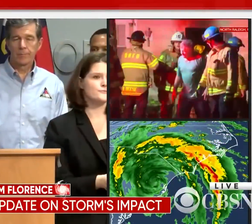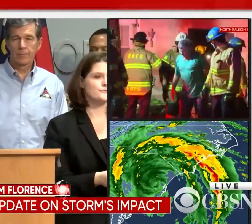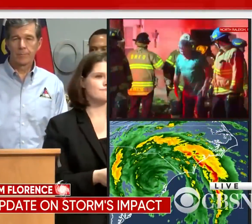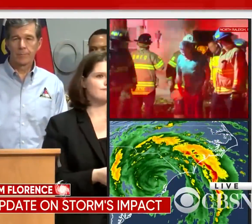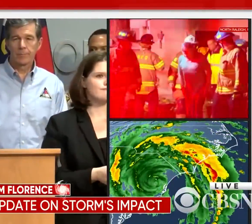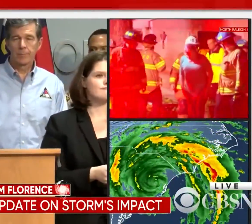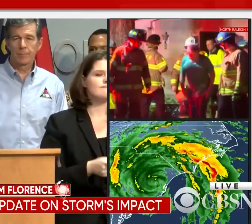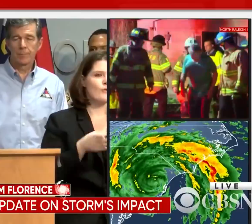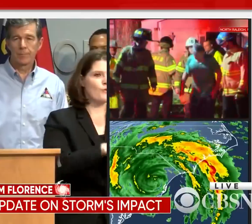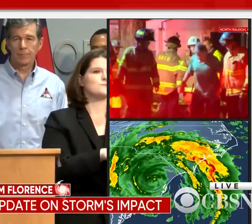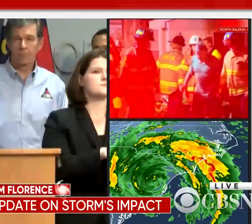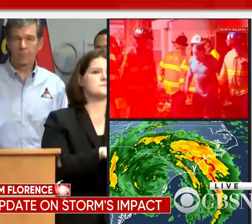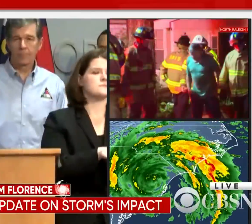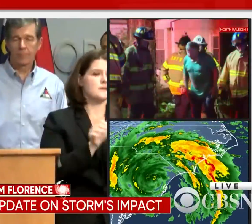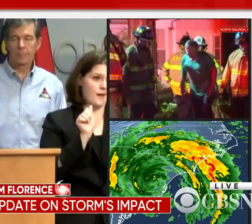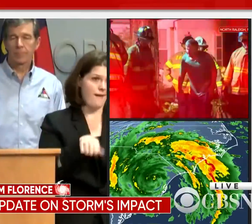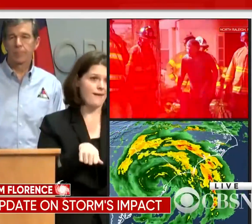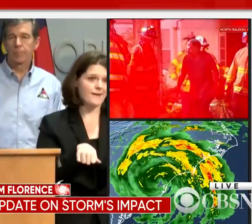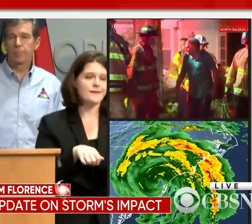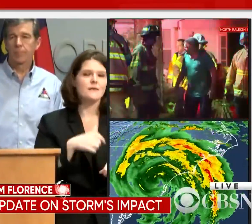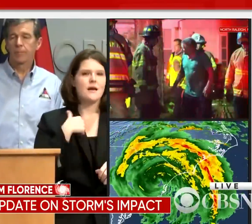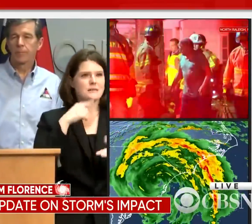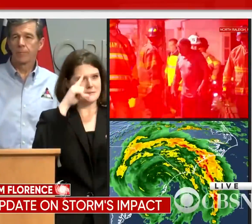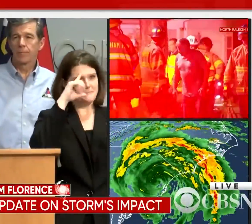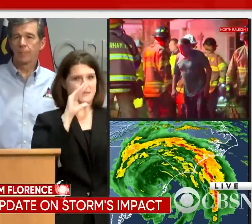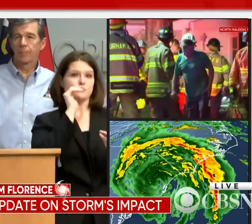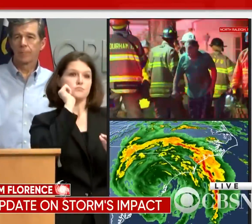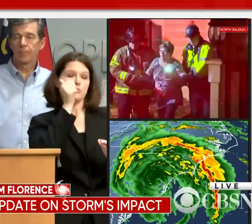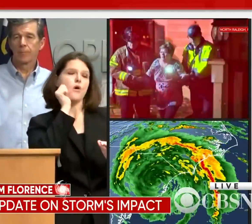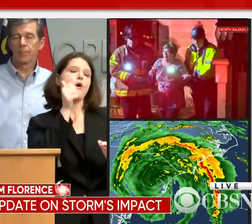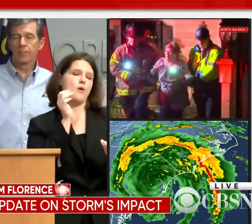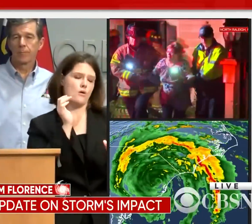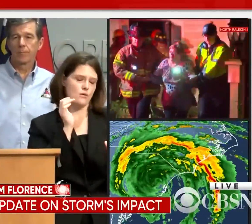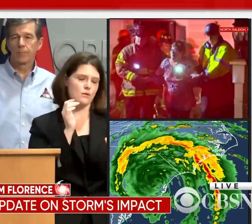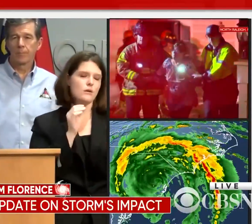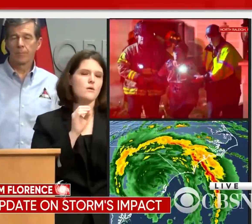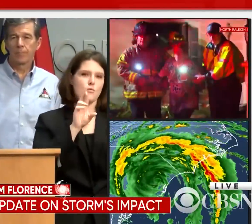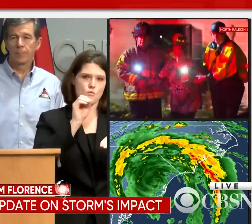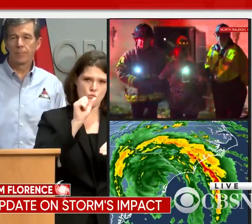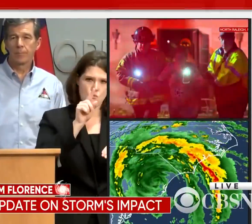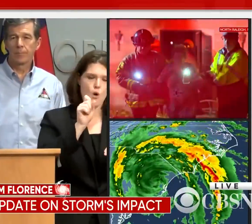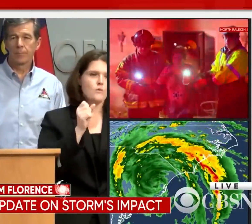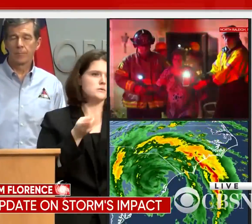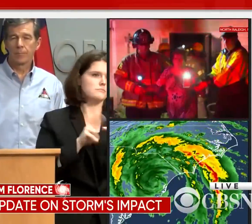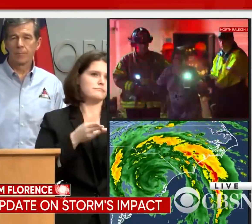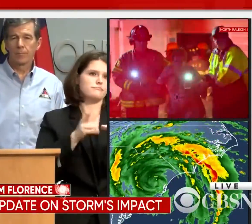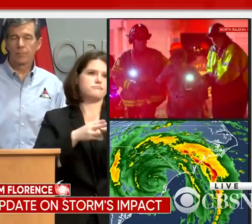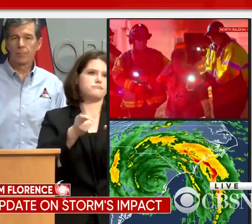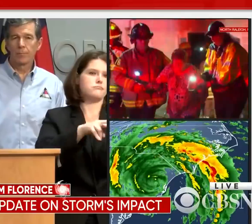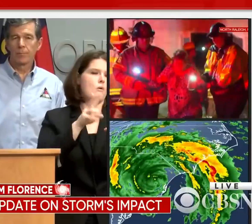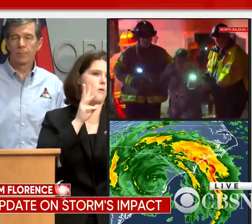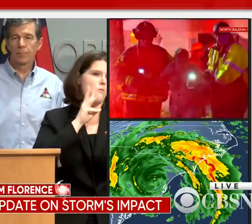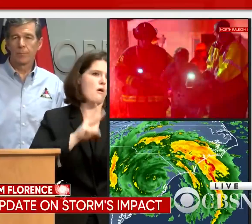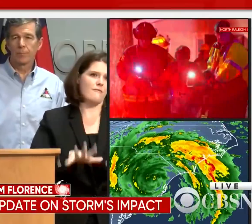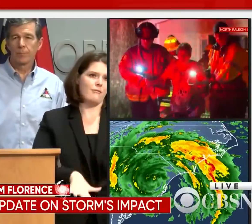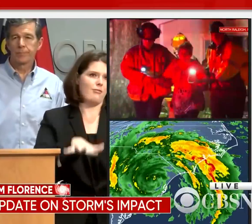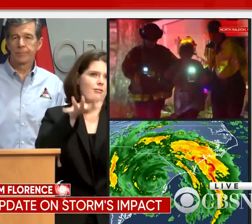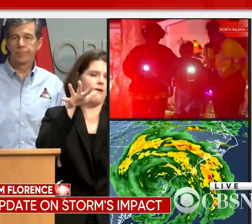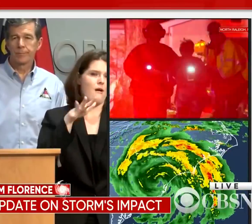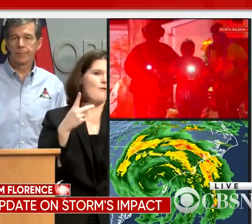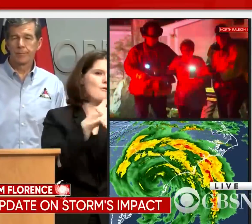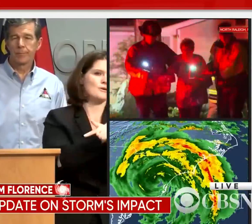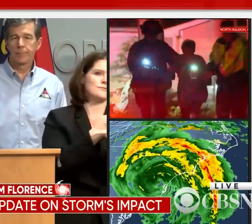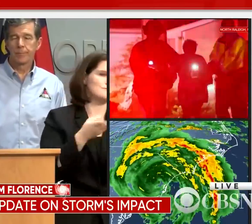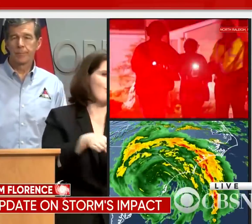dynamically. I do anticipate tomorrow we'll have a significant increase in the number of roads covered with water. So do